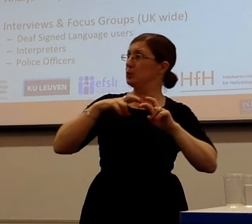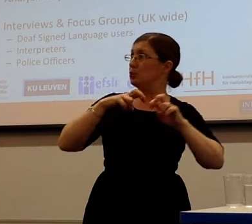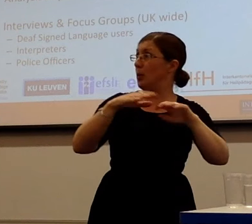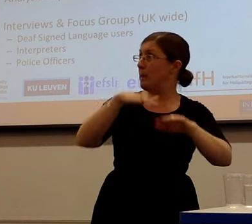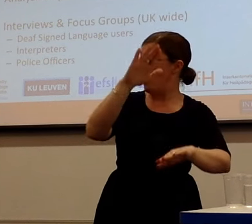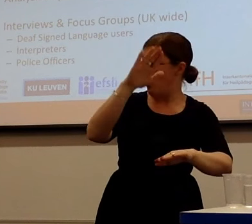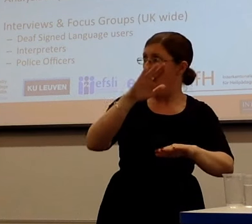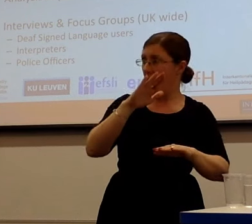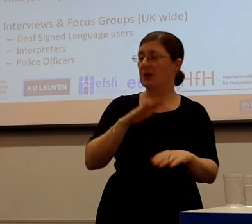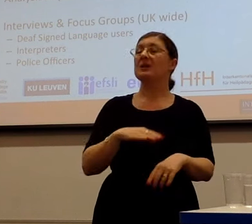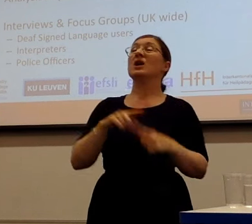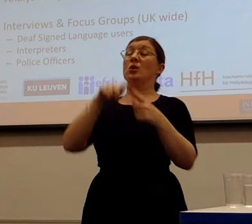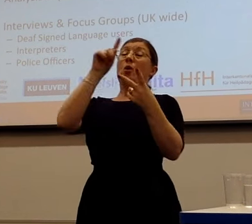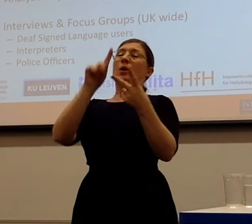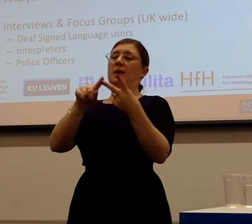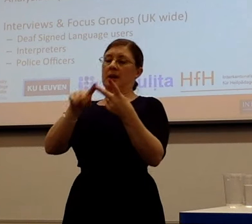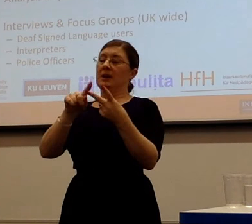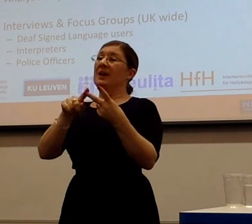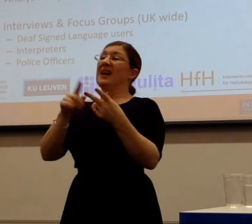see what's been on before and to help us plan the future.